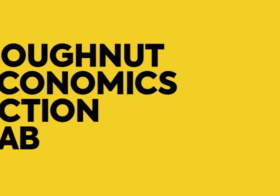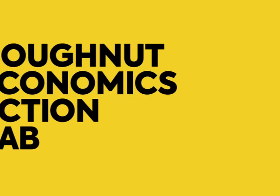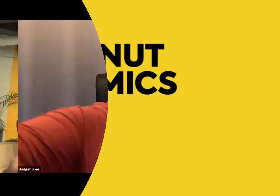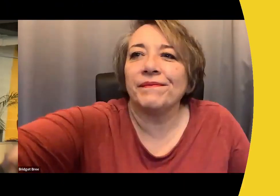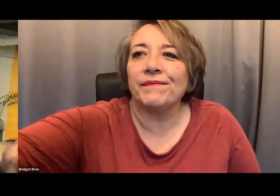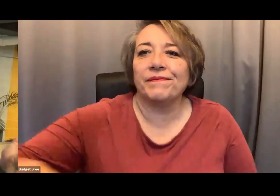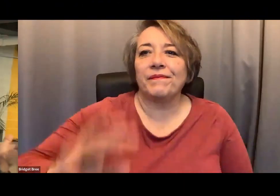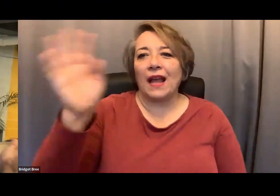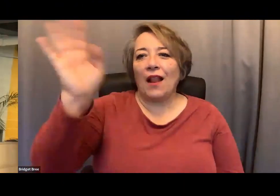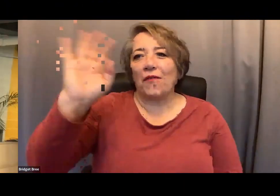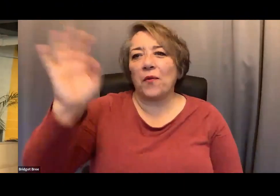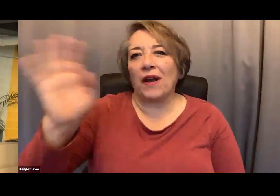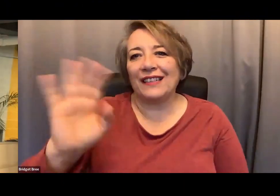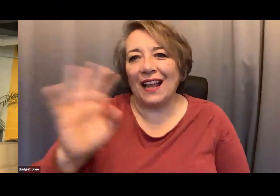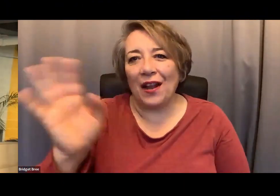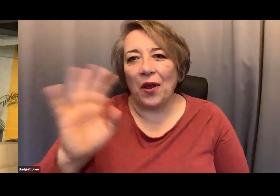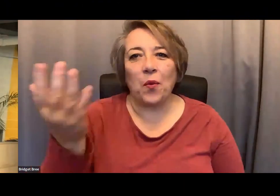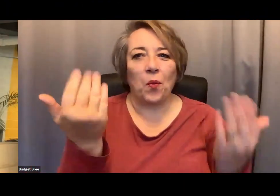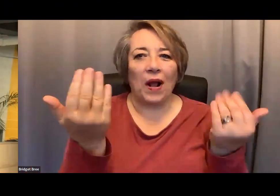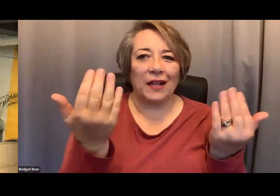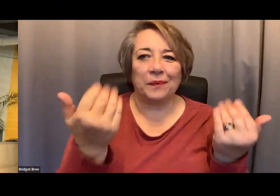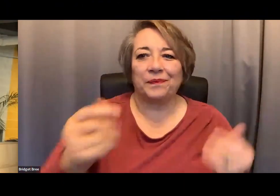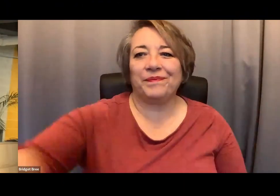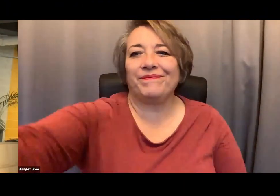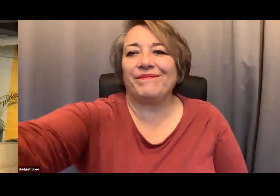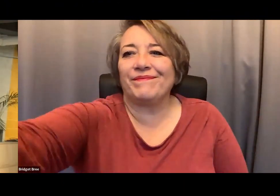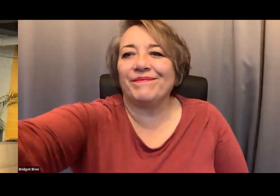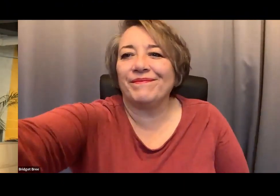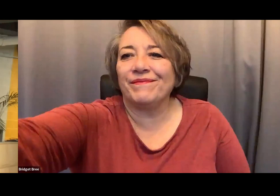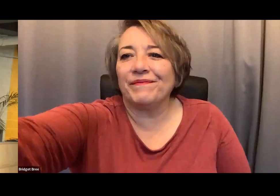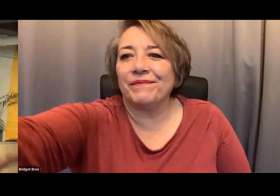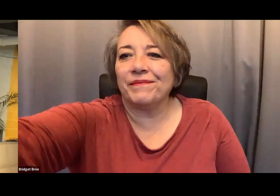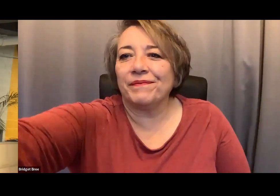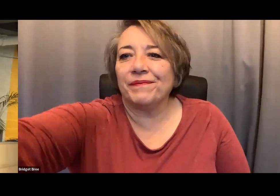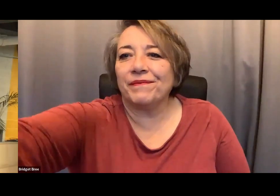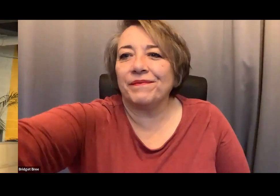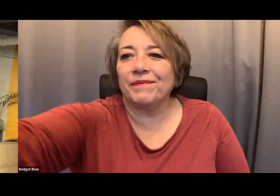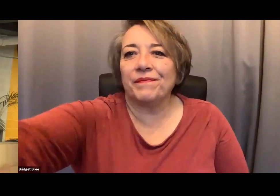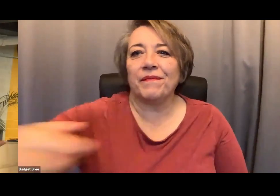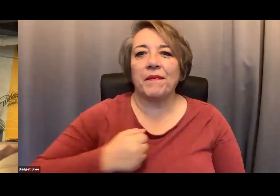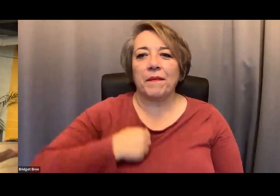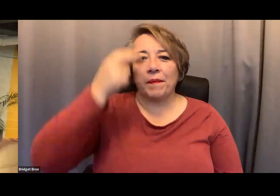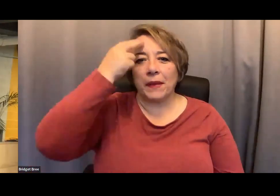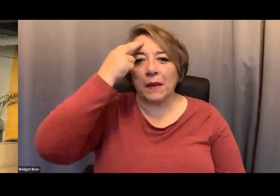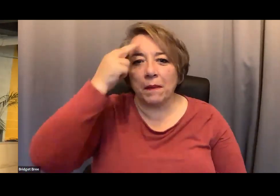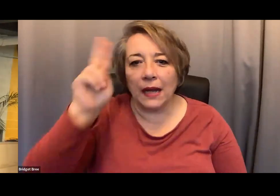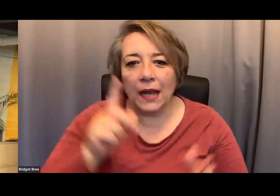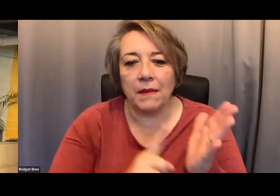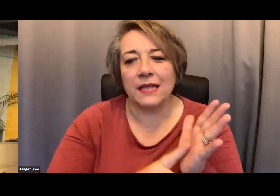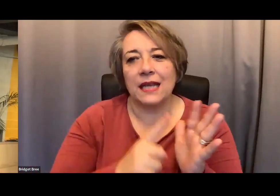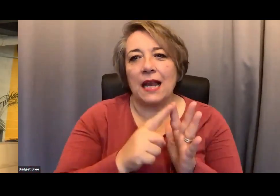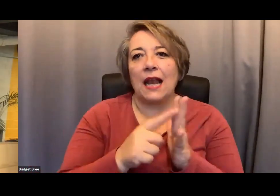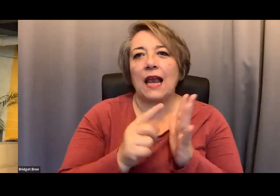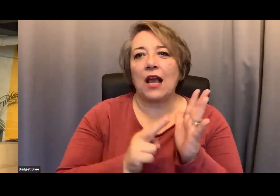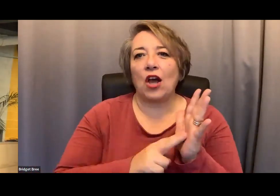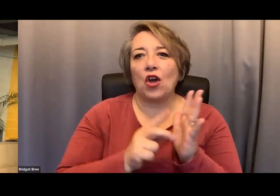Hi, everybody. Hi, and welcome to today's session. My name is Leonora. I am Cities and Regions Lead